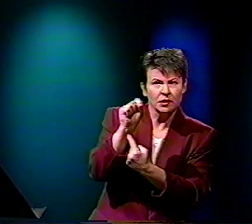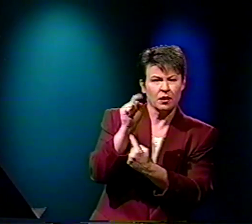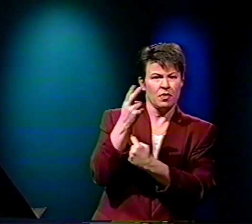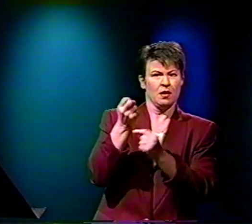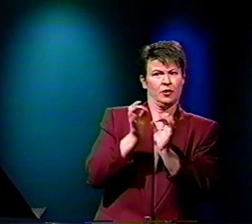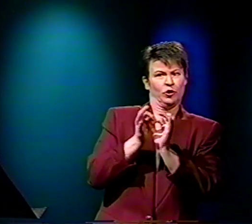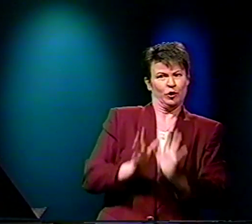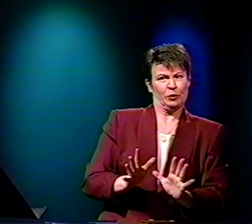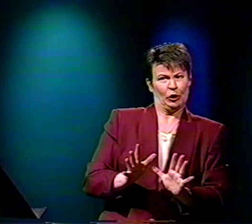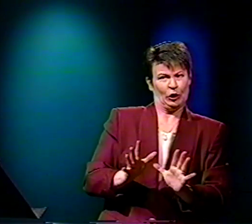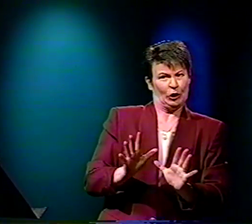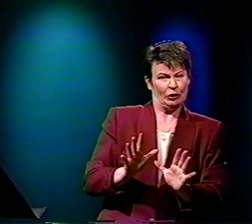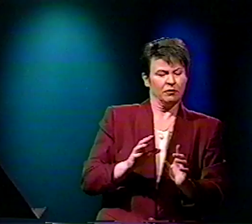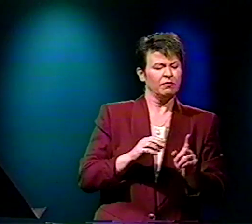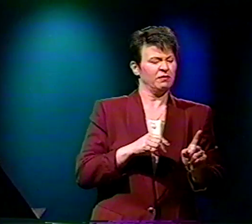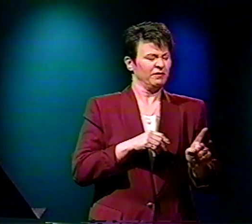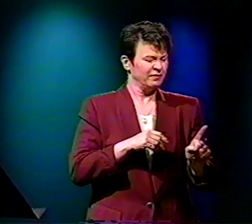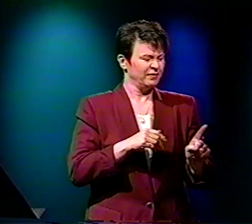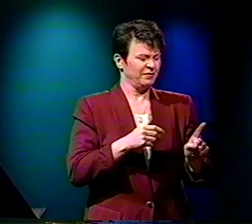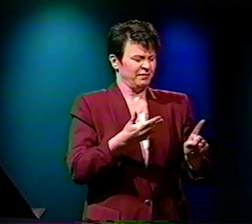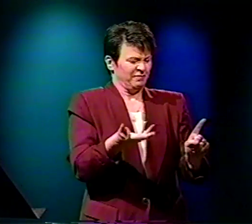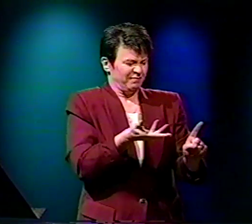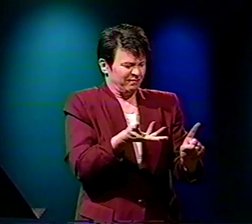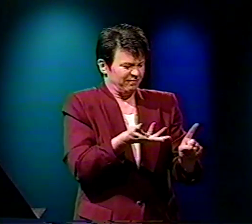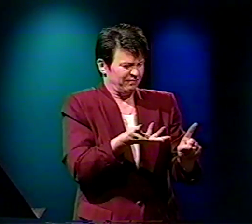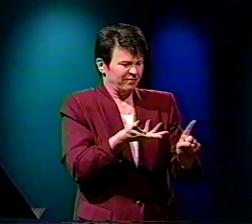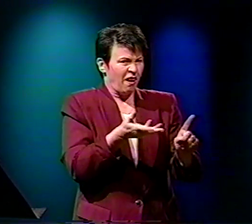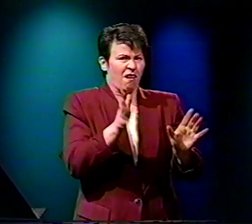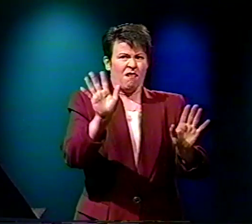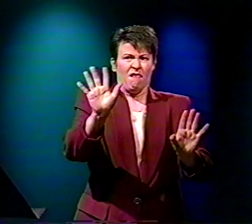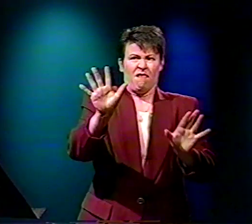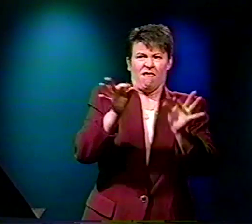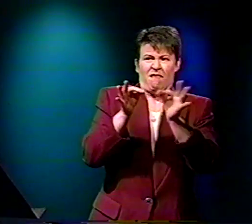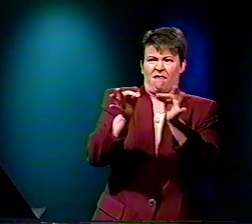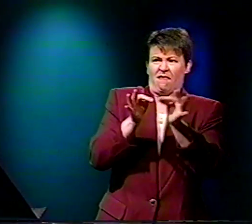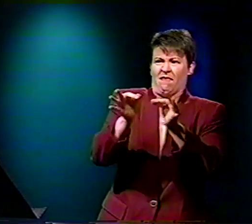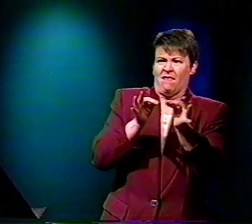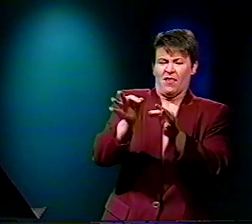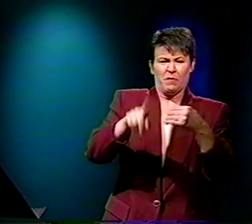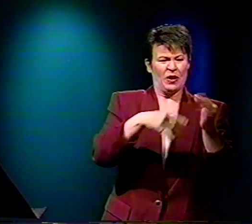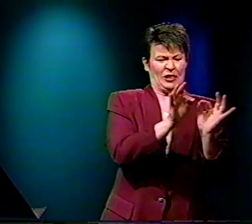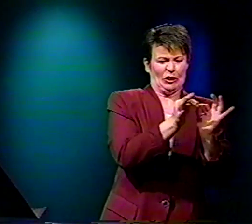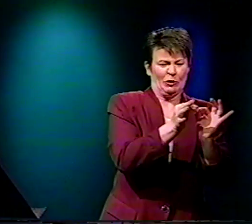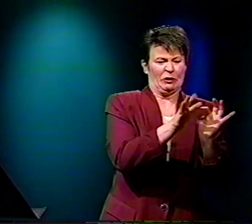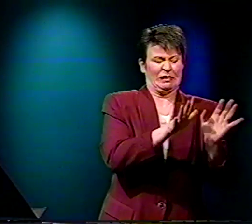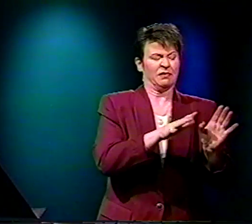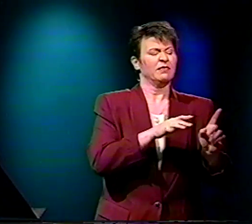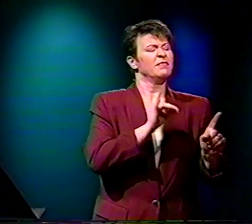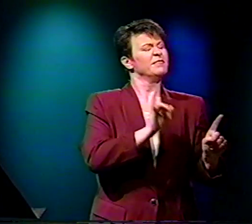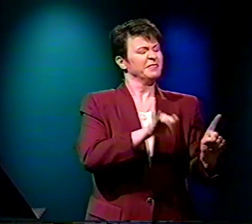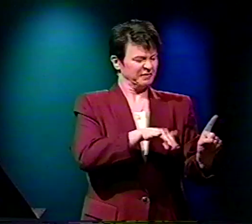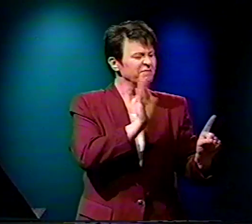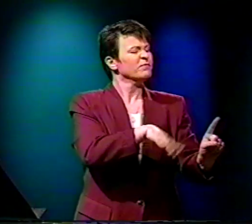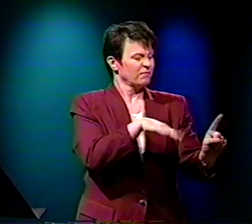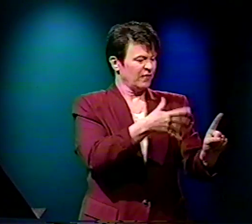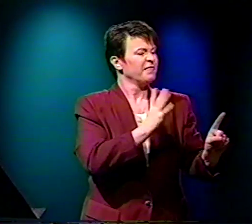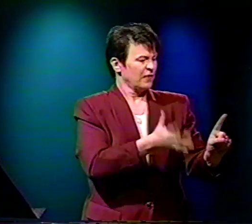I'm just the interpreter. And so they go, well, what does that entail? And so she begins explaining her role